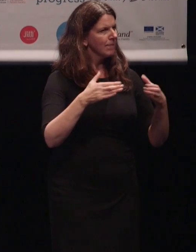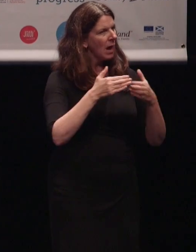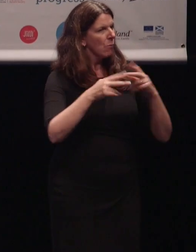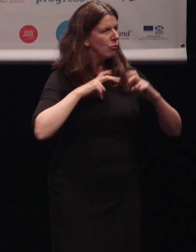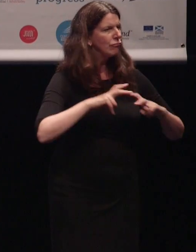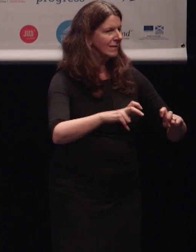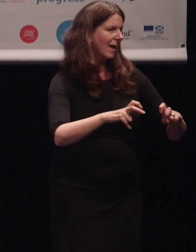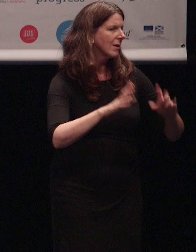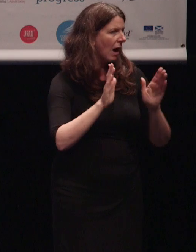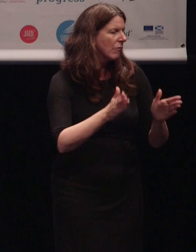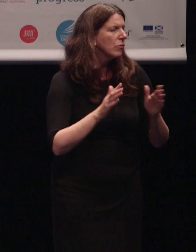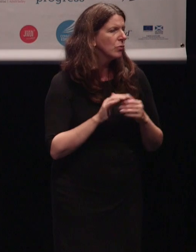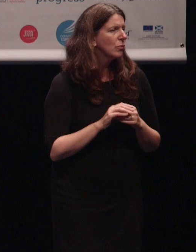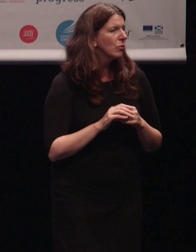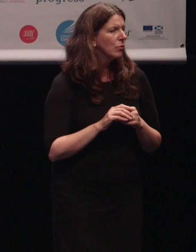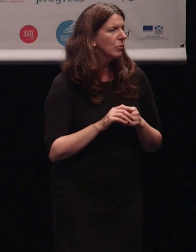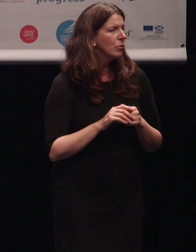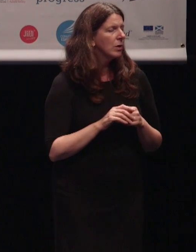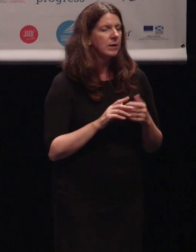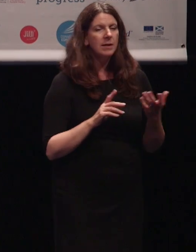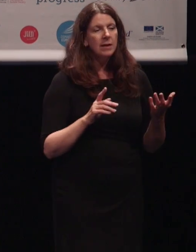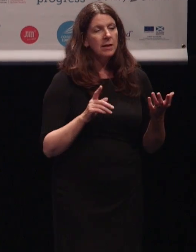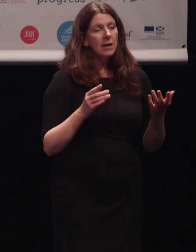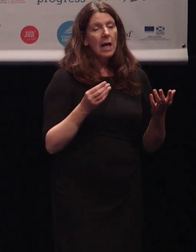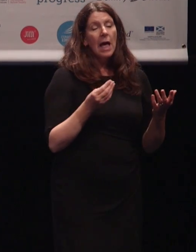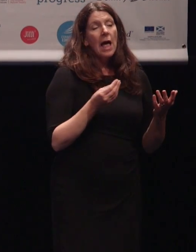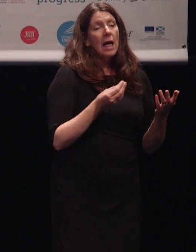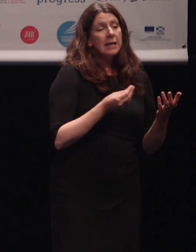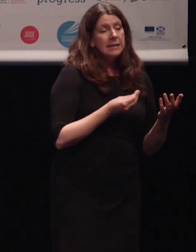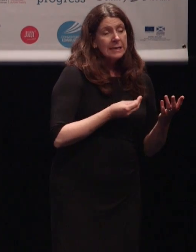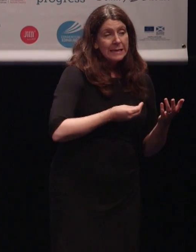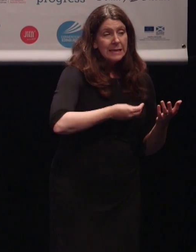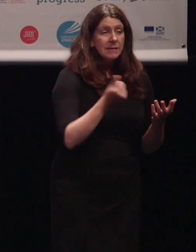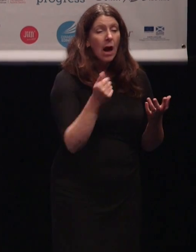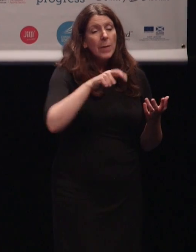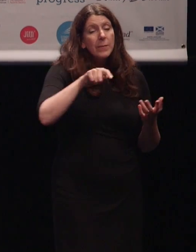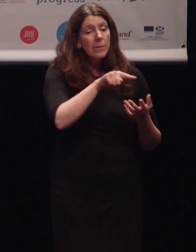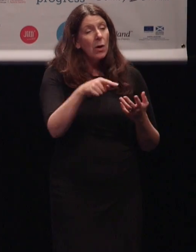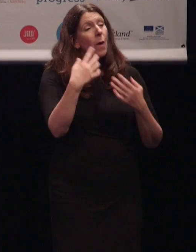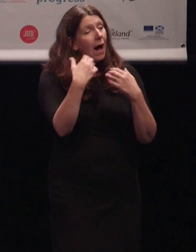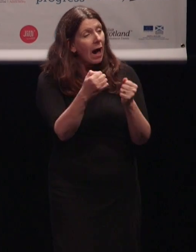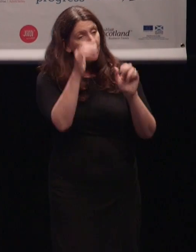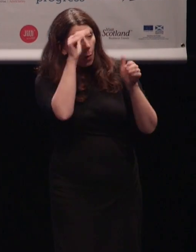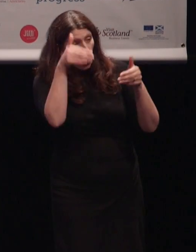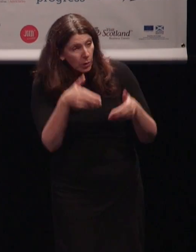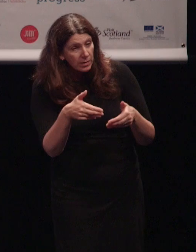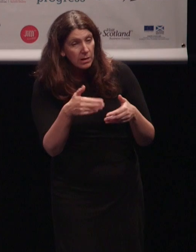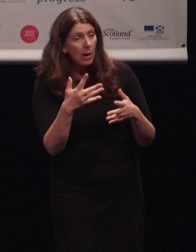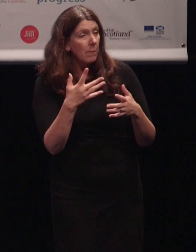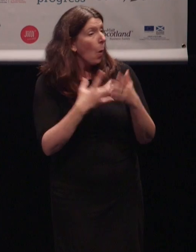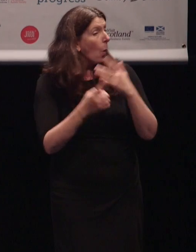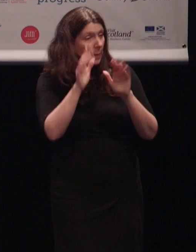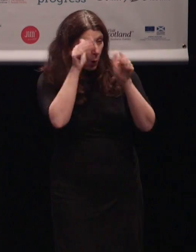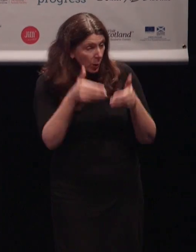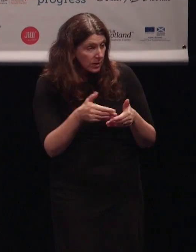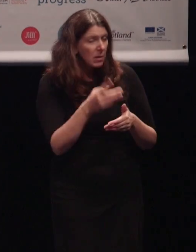Yeah, I think some do only have autism or only PANDAS, some have right diagnosis, some have